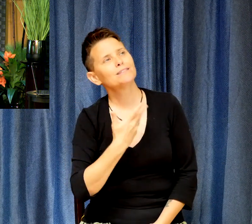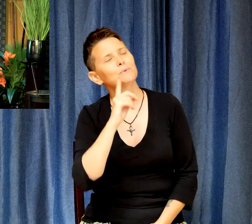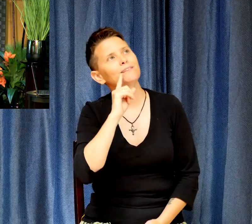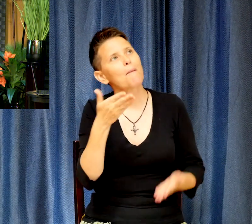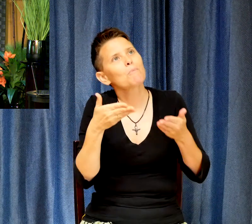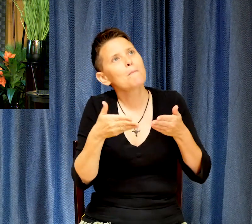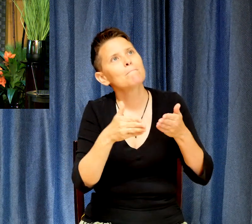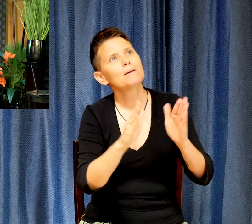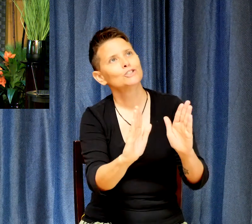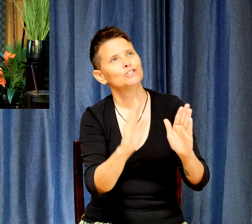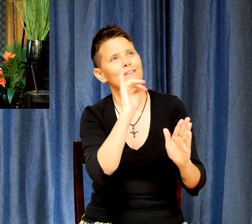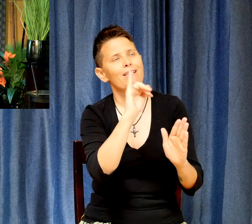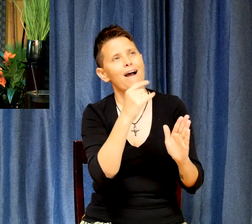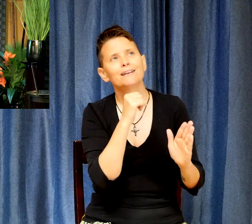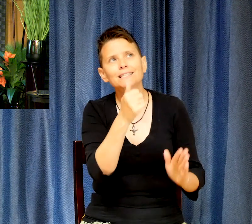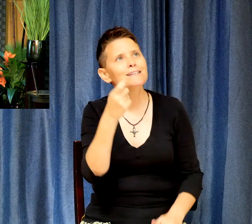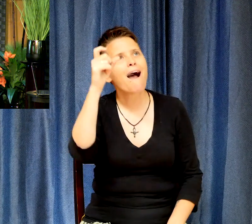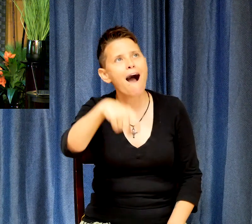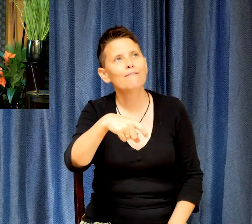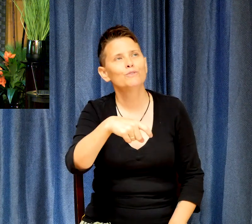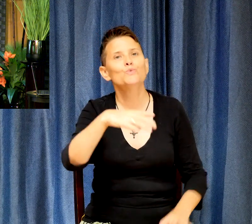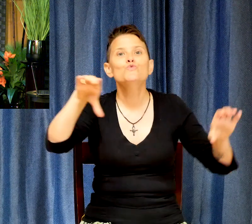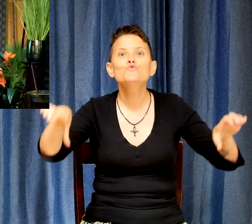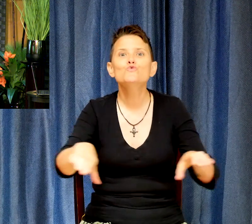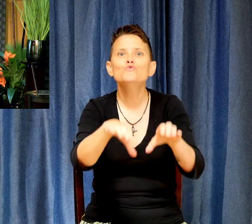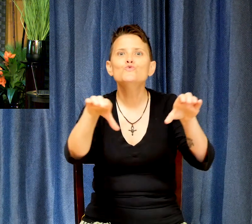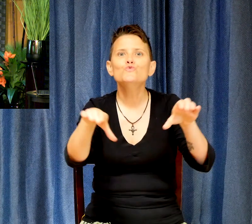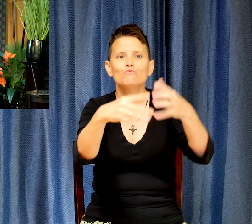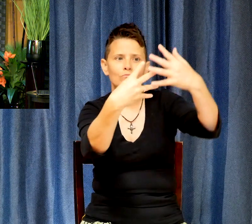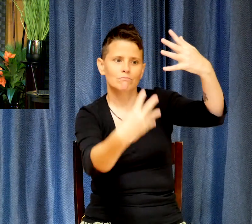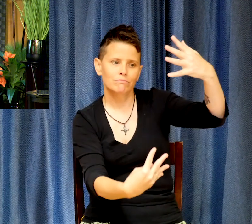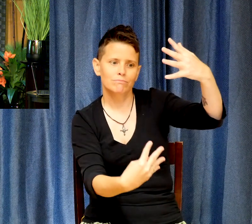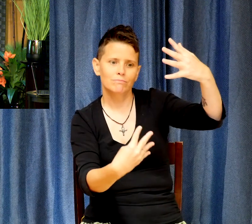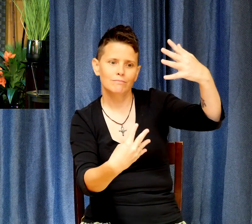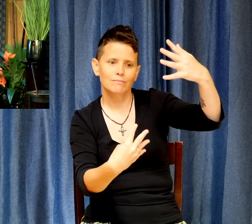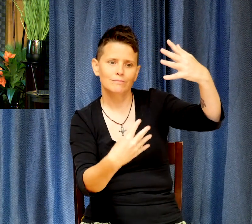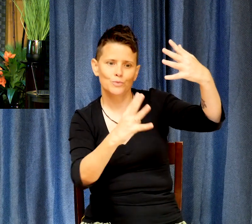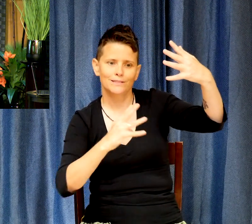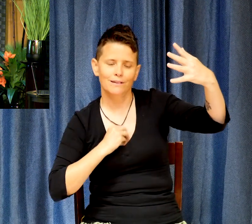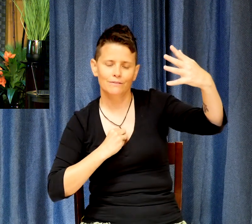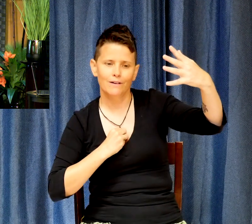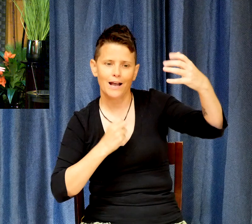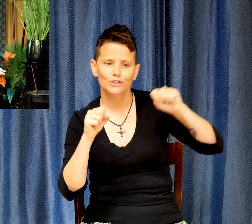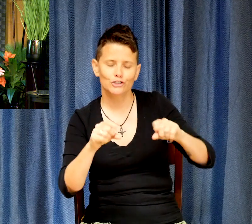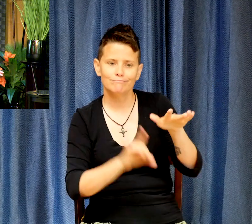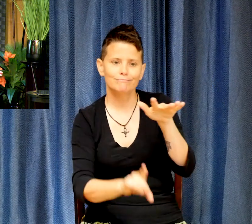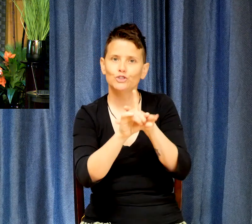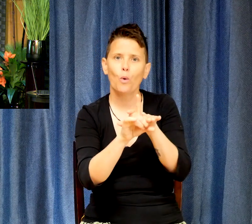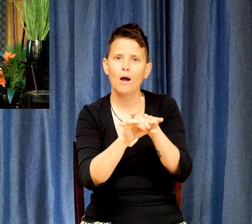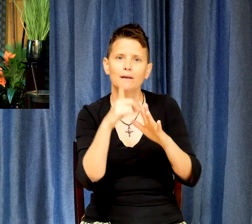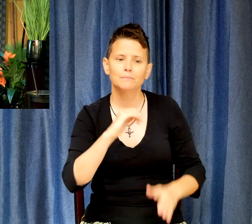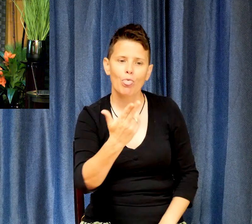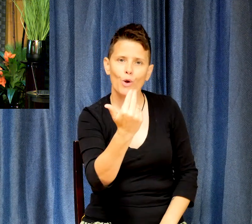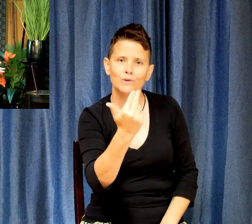that I didn't have to do anything to be worthy to receive, right? I could just be me. I could just be a little 13-year-old